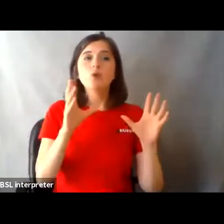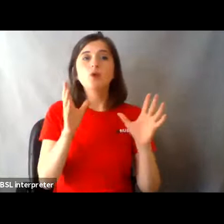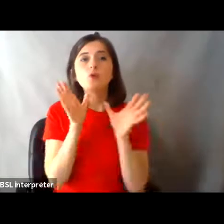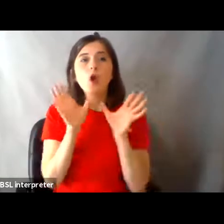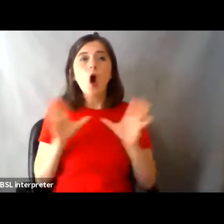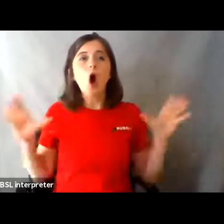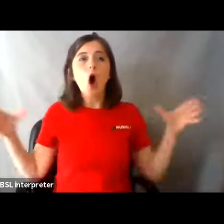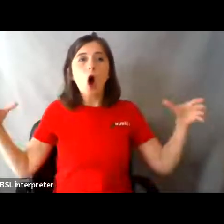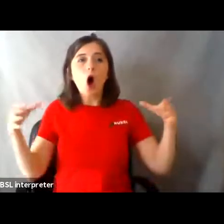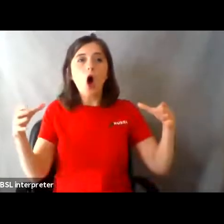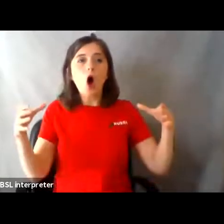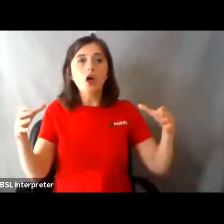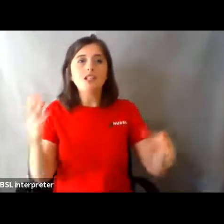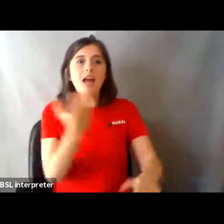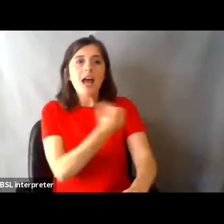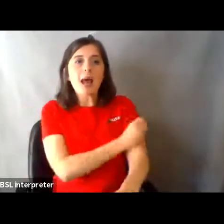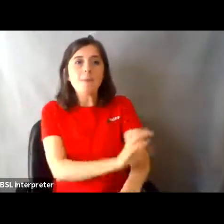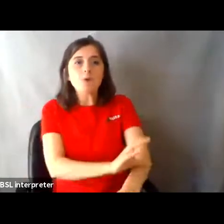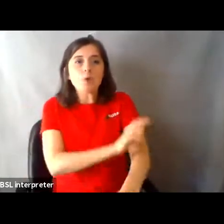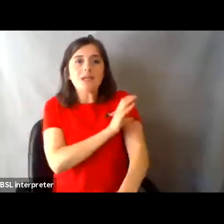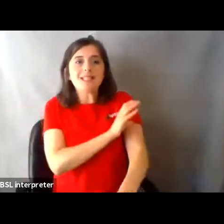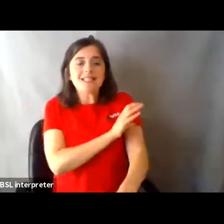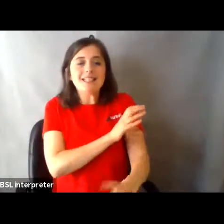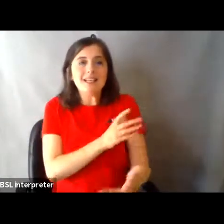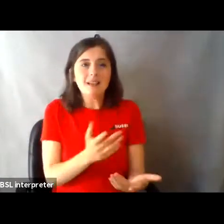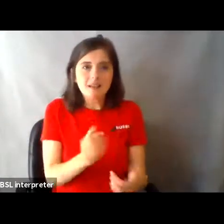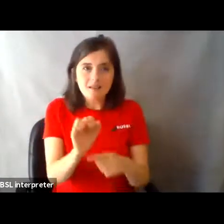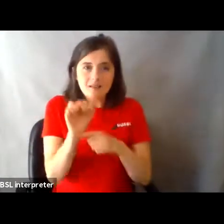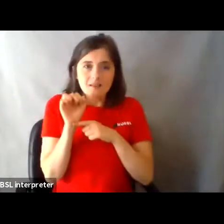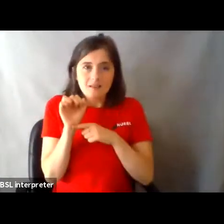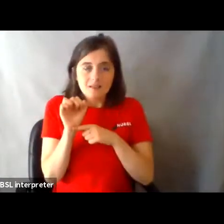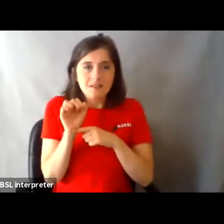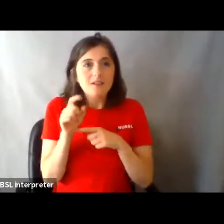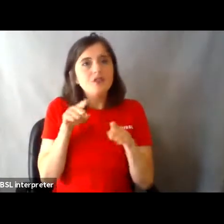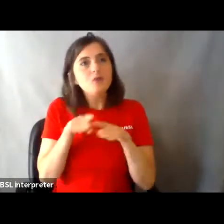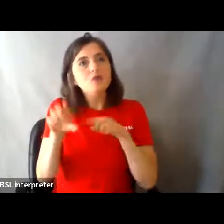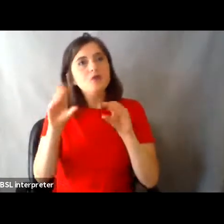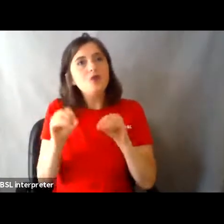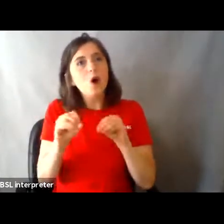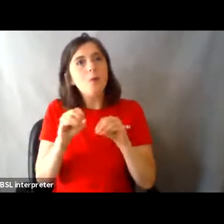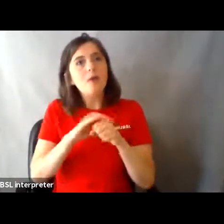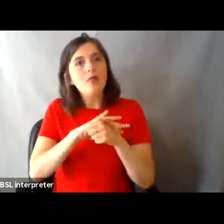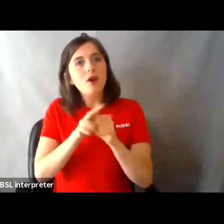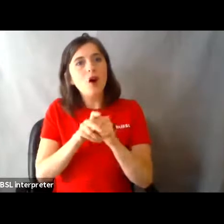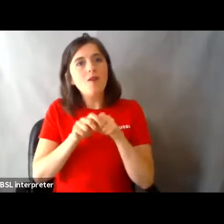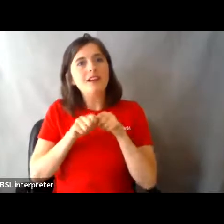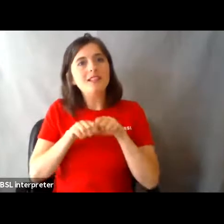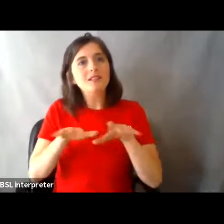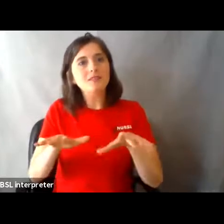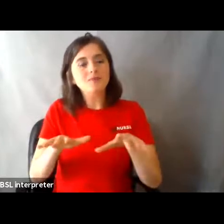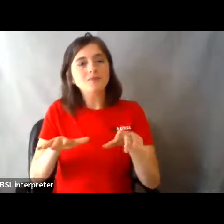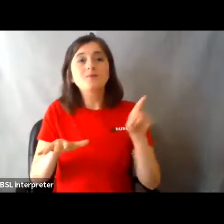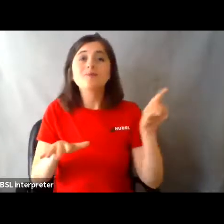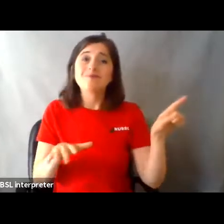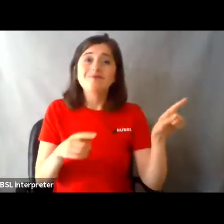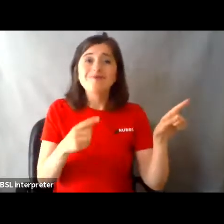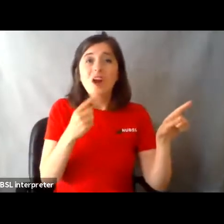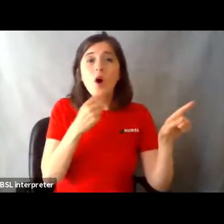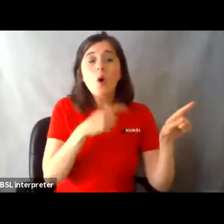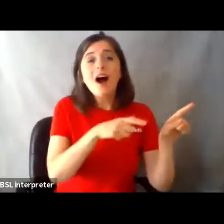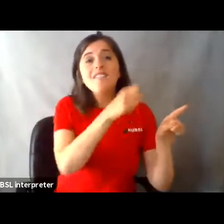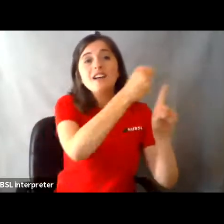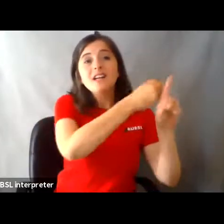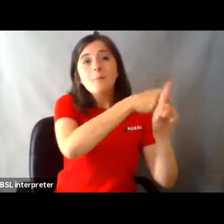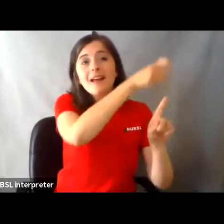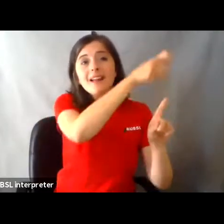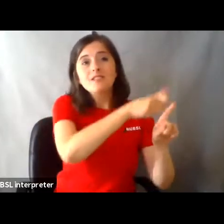eugenic ideas. And next week, we're going to hear from a campaigner from Sweden about how their government's response is even more deeply informed